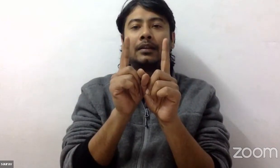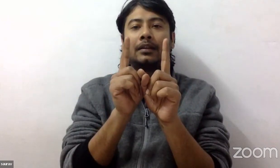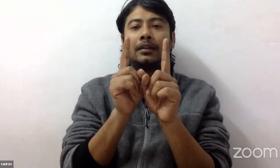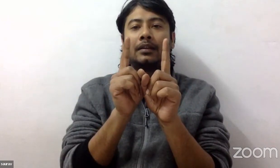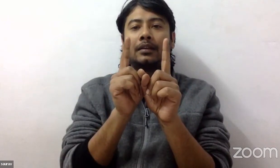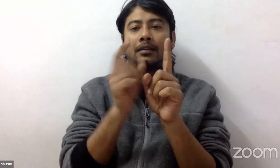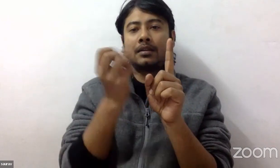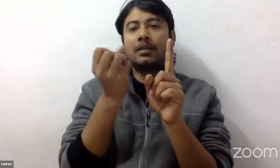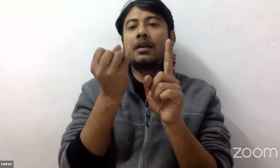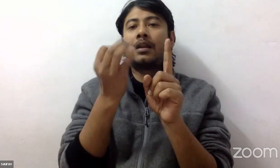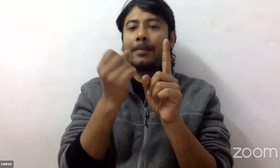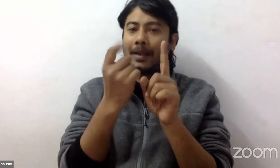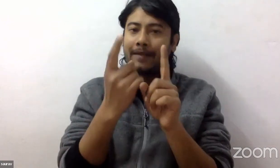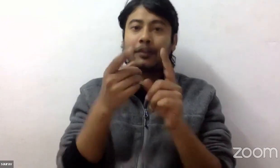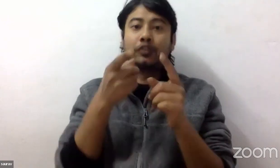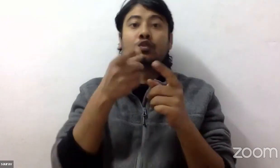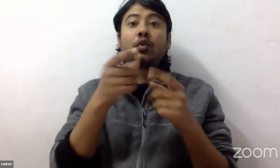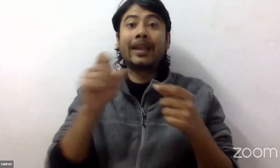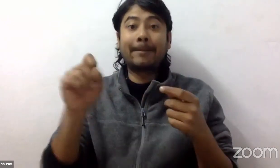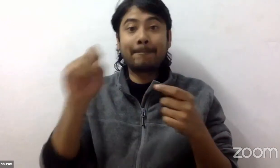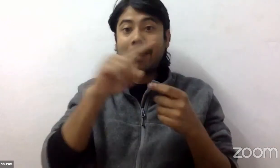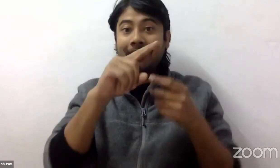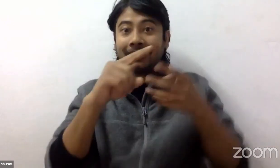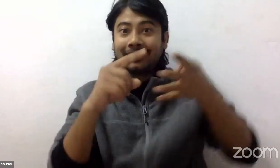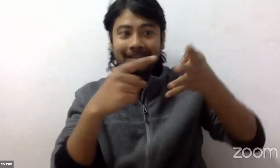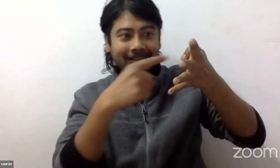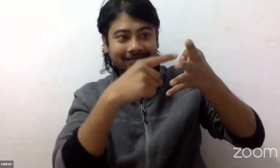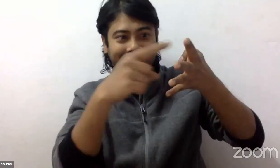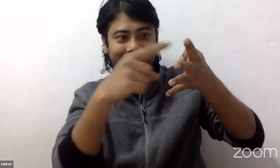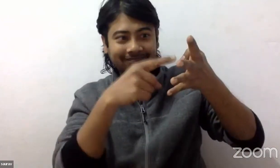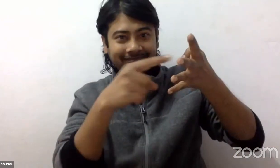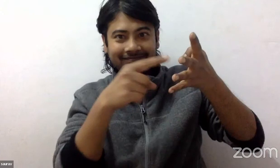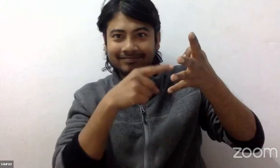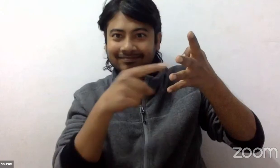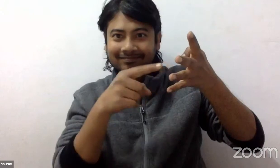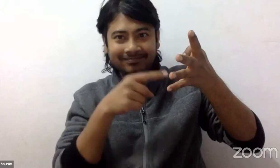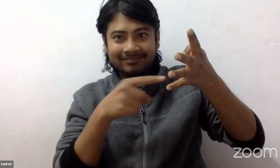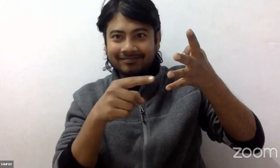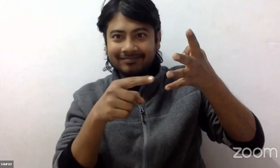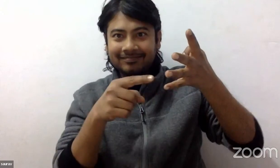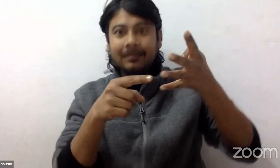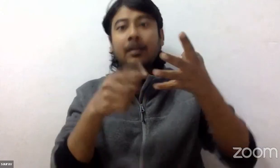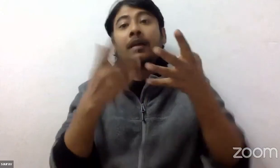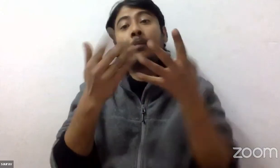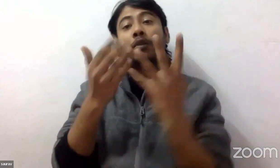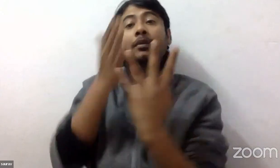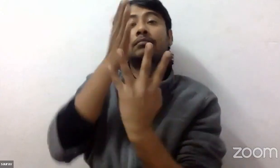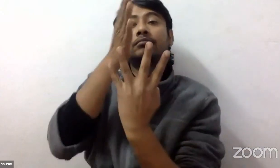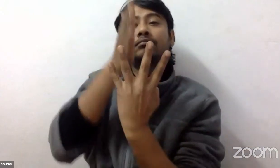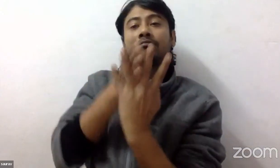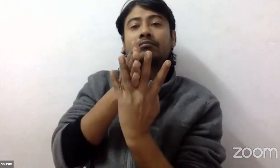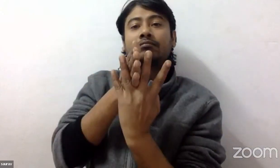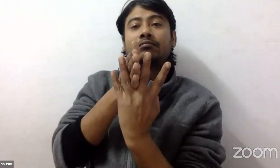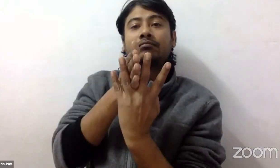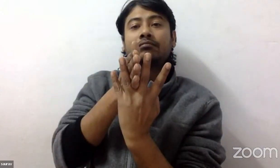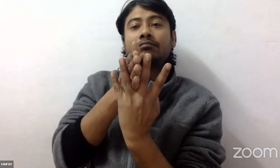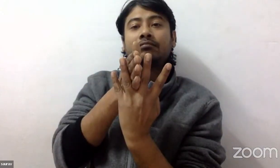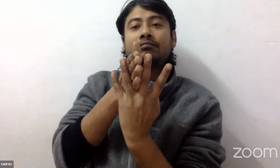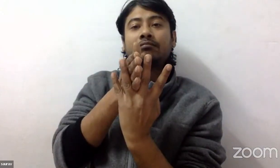we understand that the month can be divided into two parts, 15 and 15. The month is of 30 days, except of course